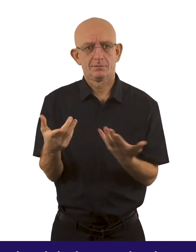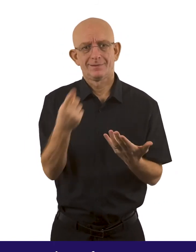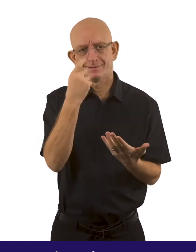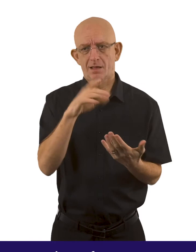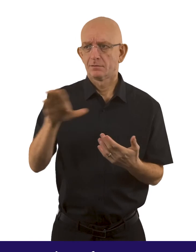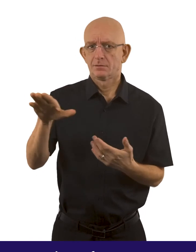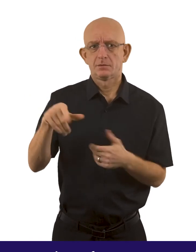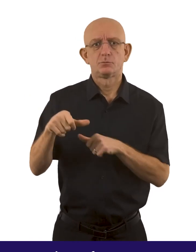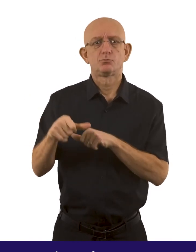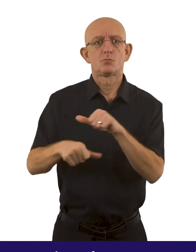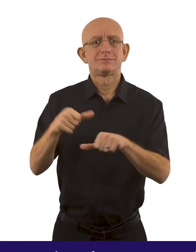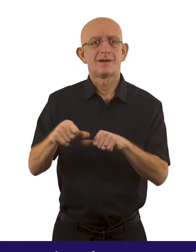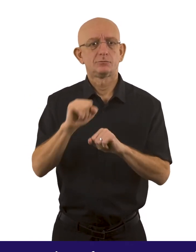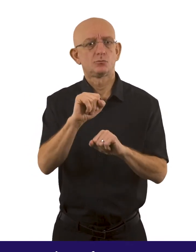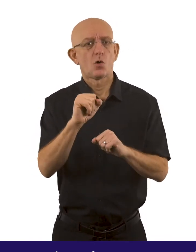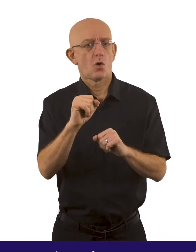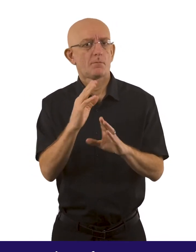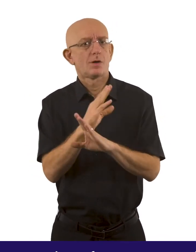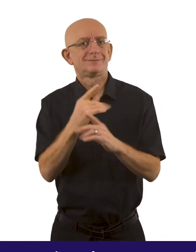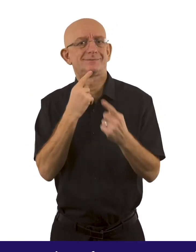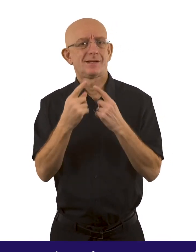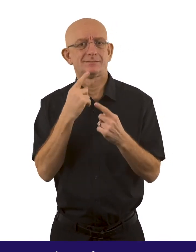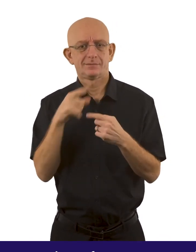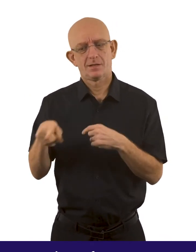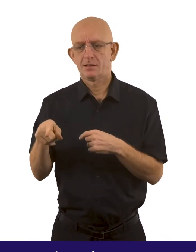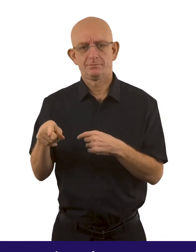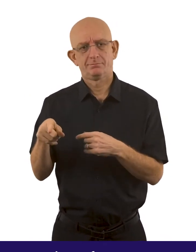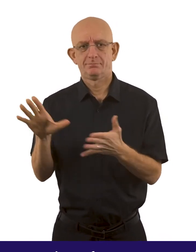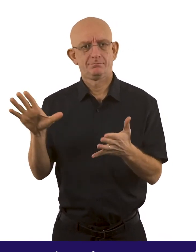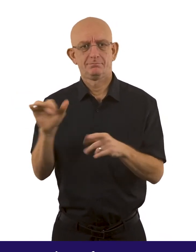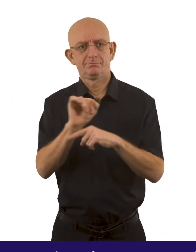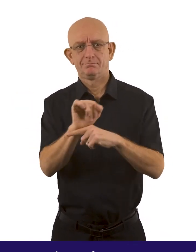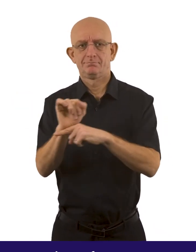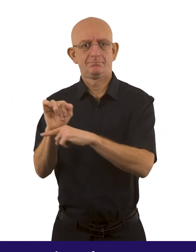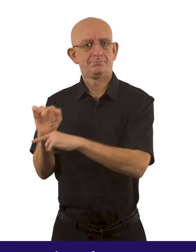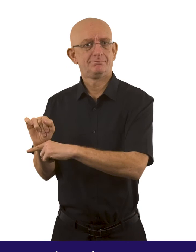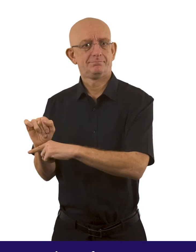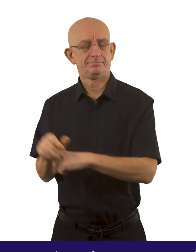brackets, to request that the processing of your personal data is restricted.